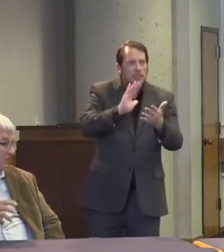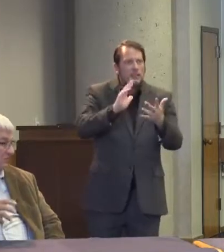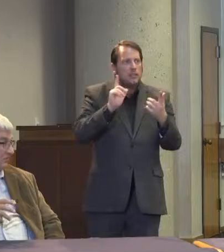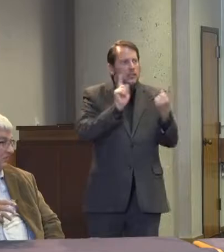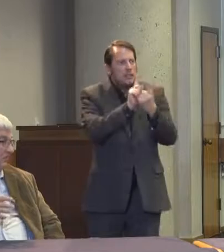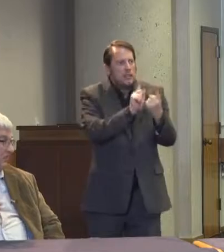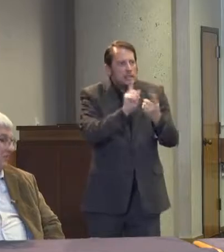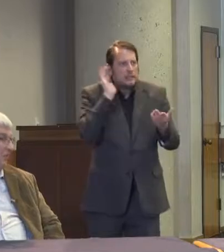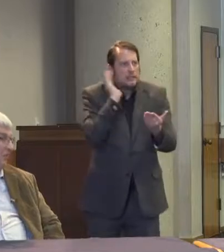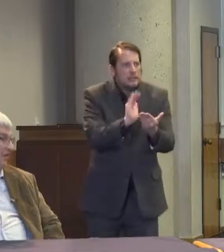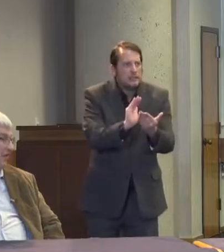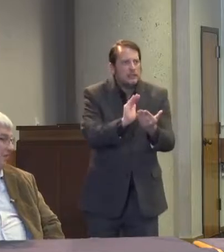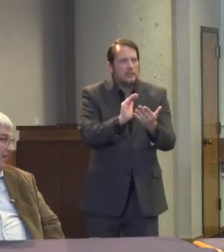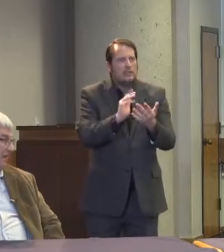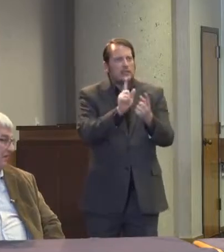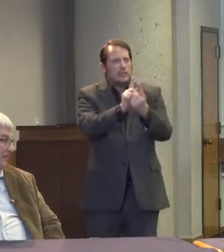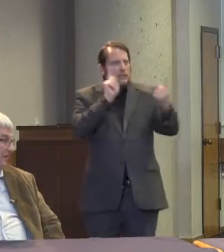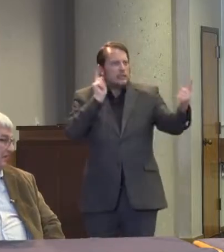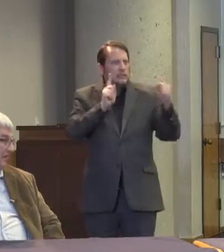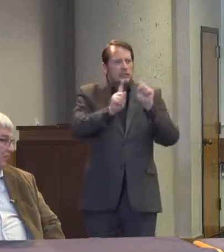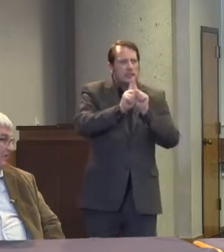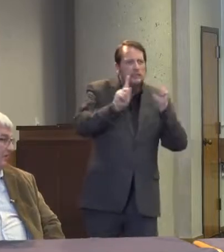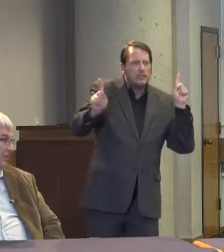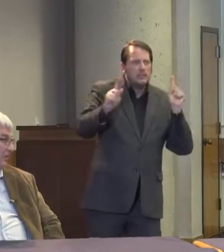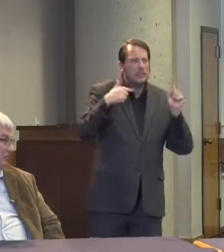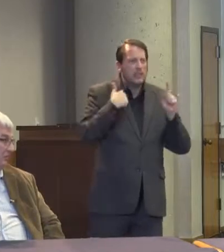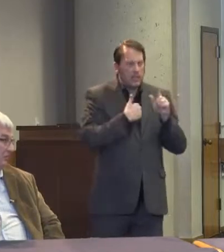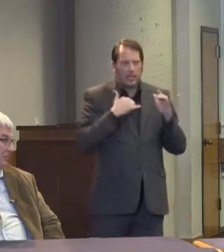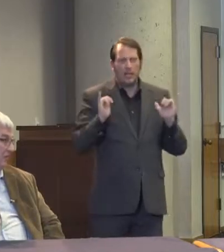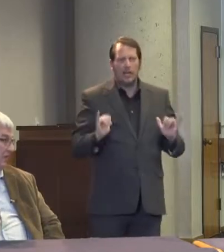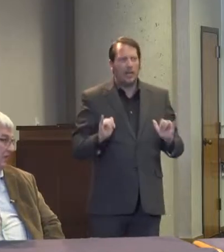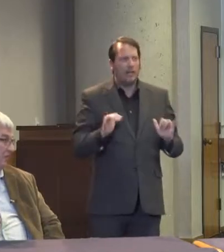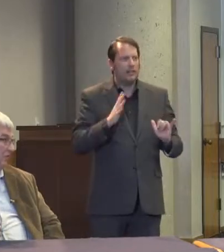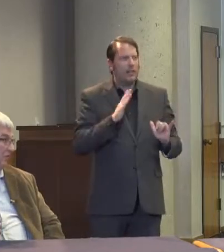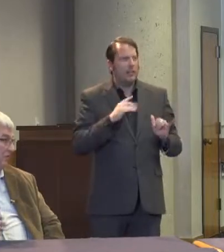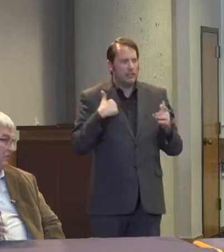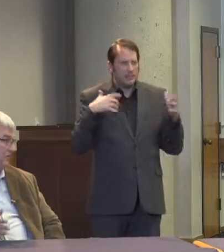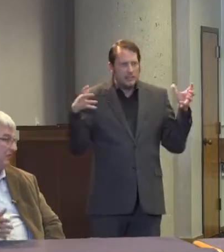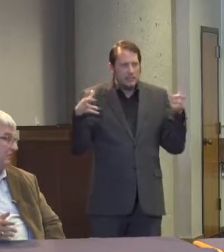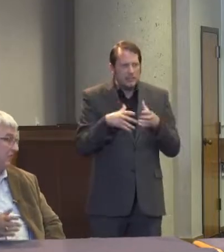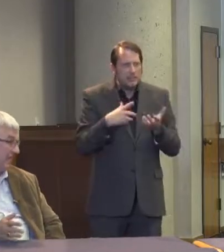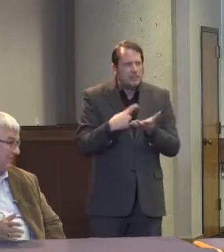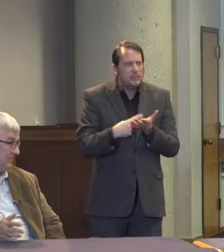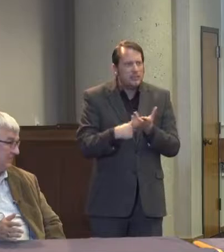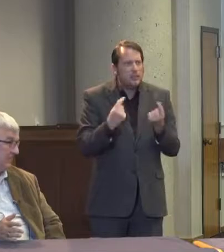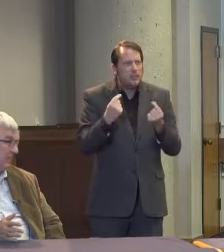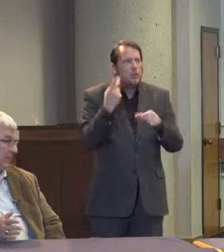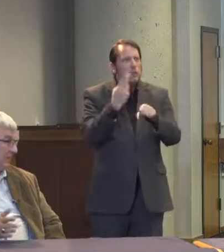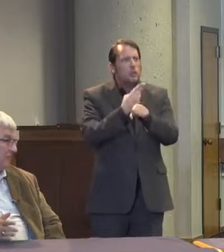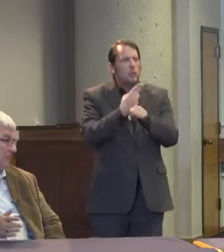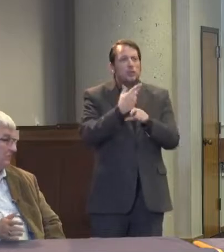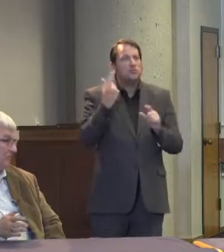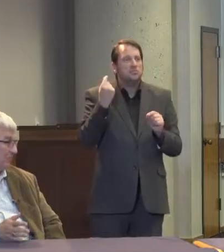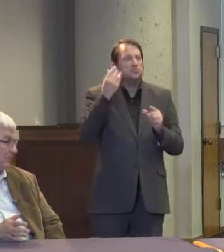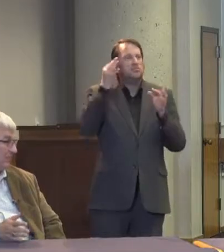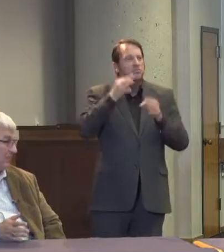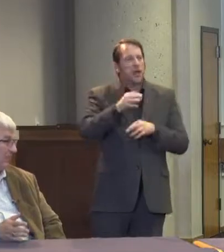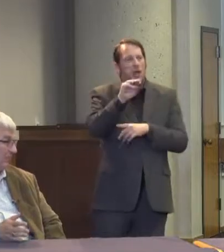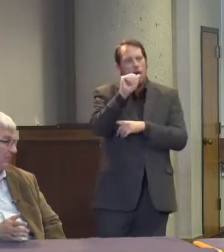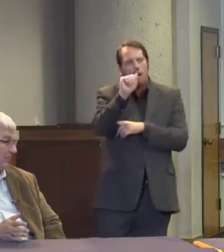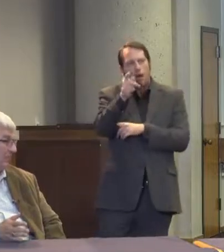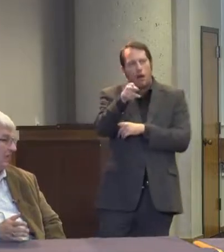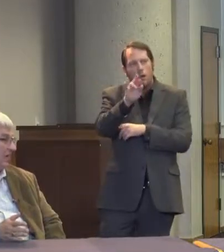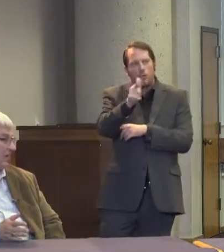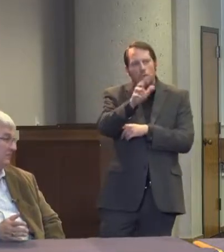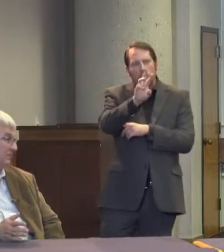around social distancing, we came back and said, we're going to use April 6, 7, and 8, Monday, Tuesday, Wednesday